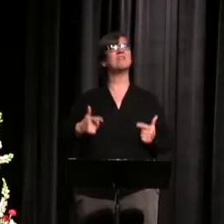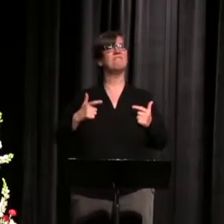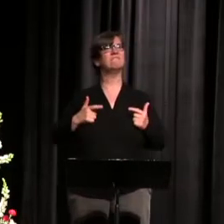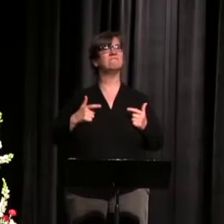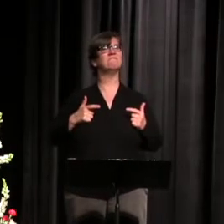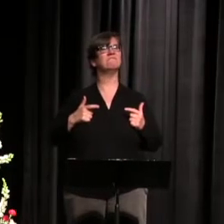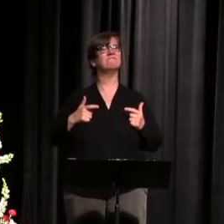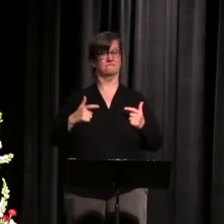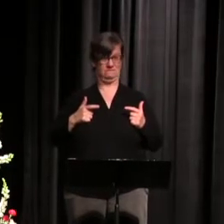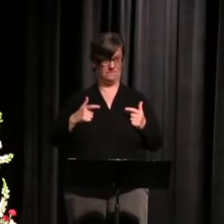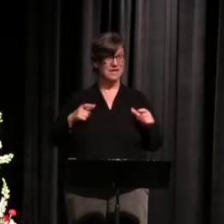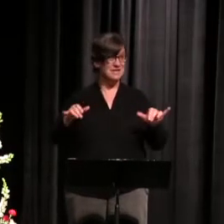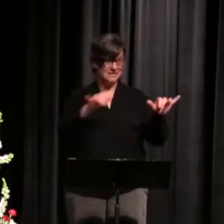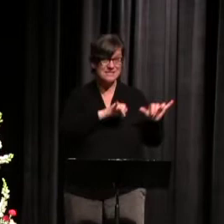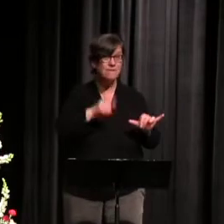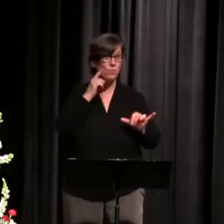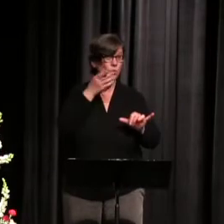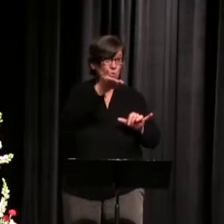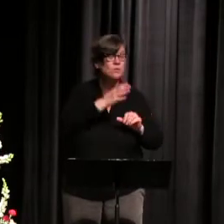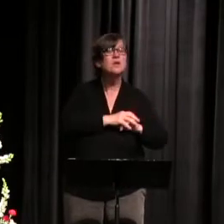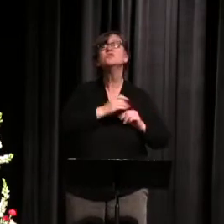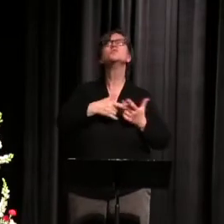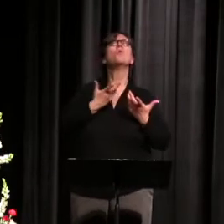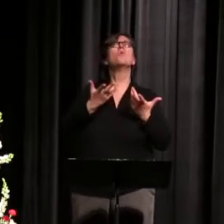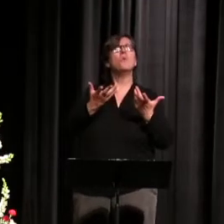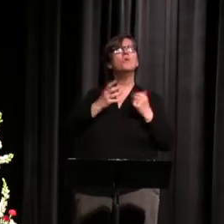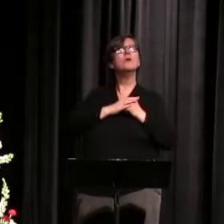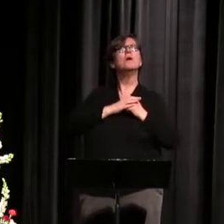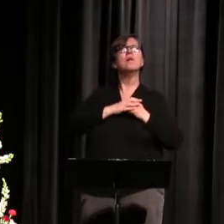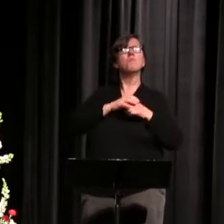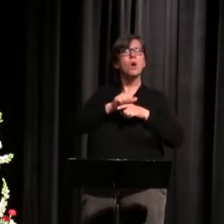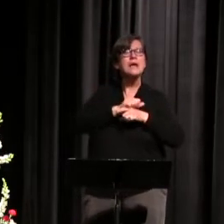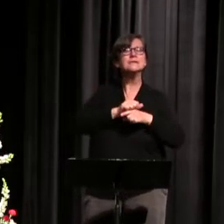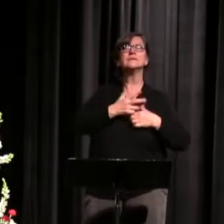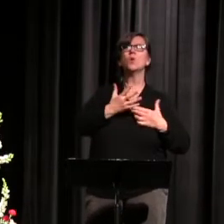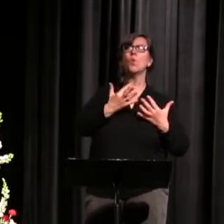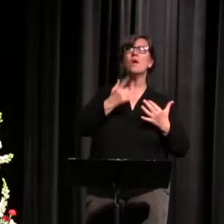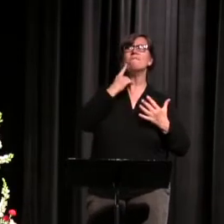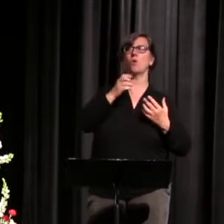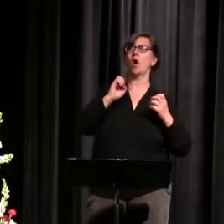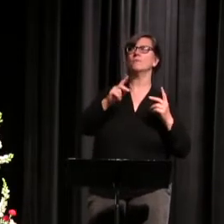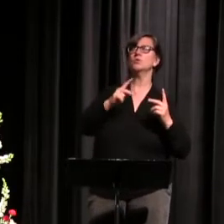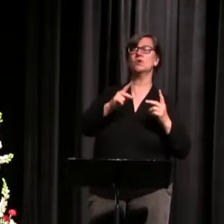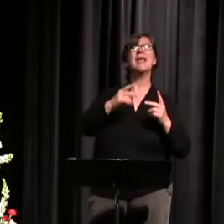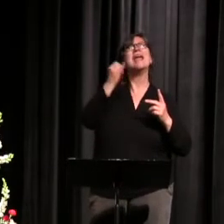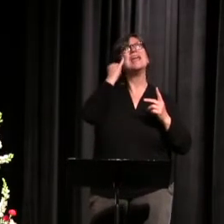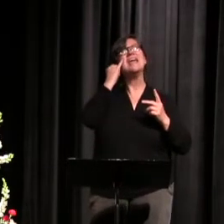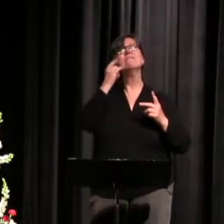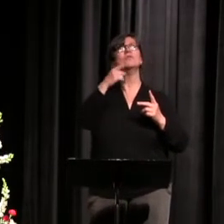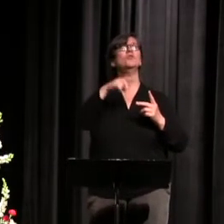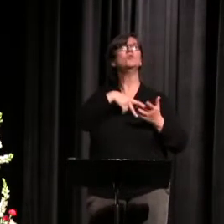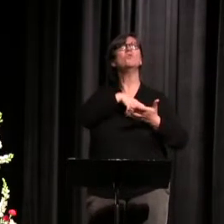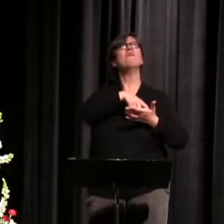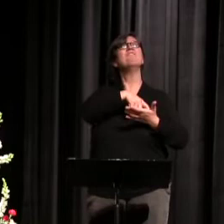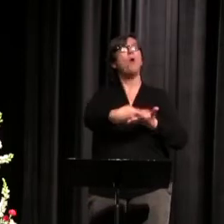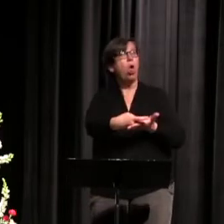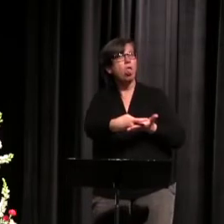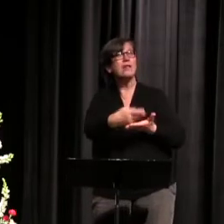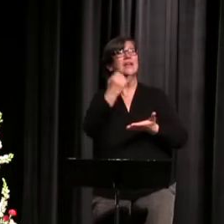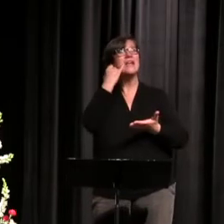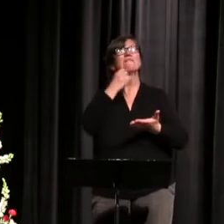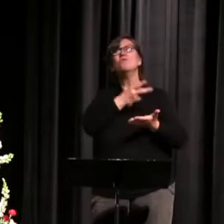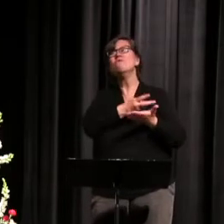your opportunity. But in the times when you do fall, fall forward, get back up, and turn